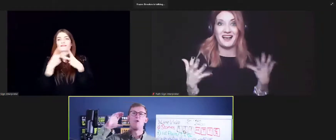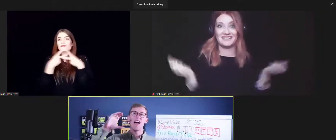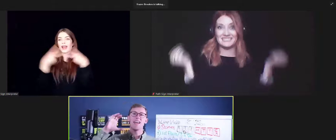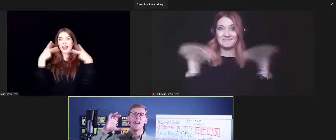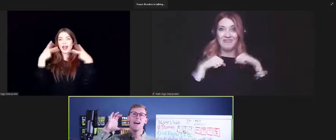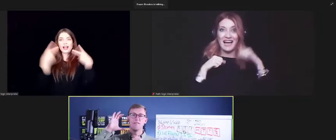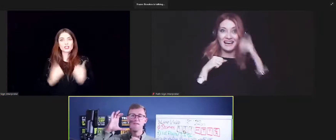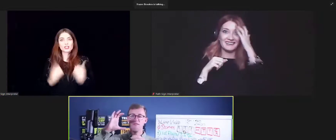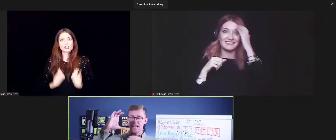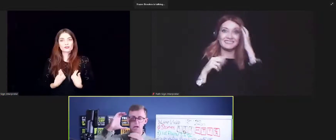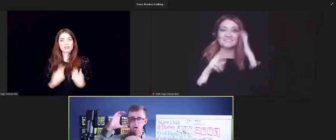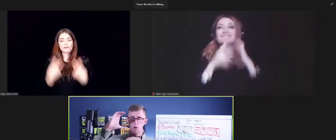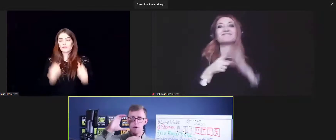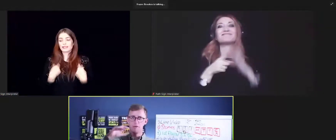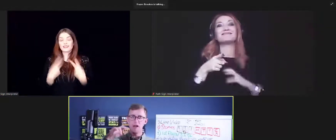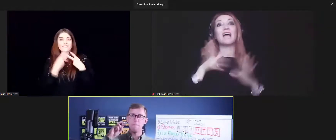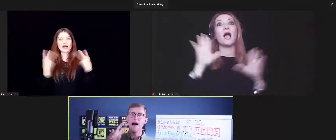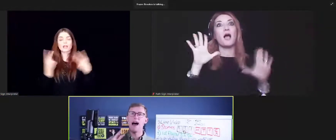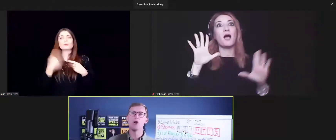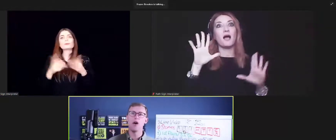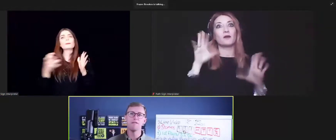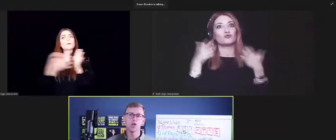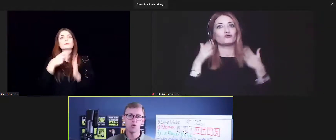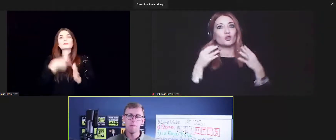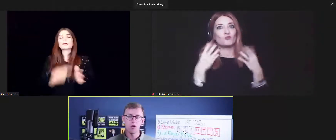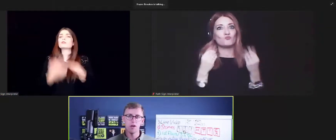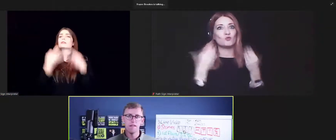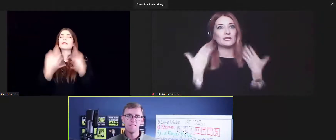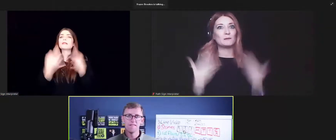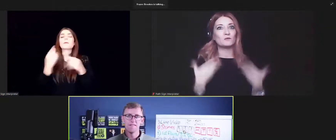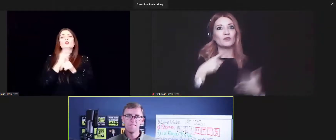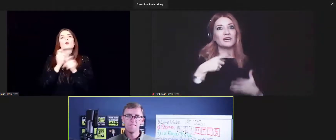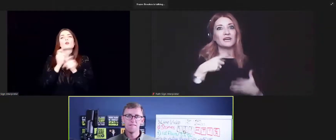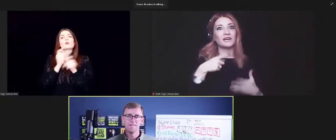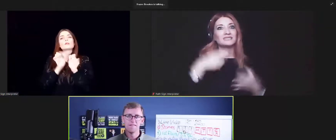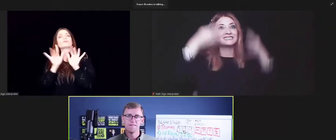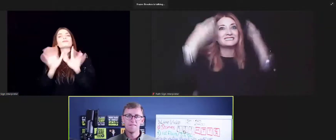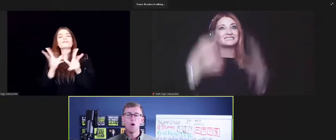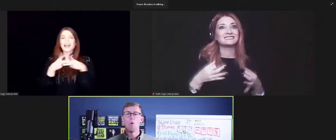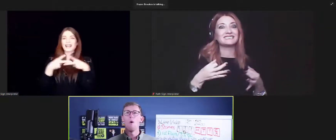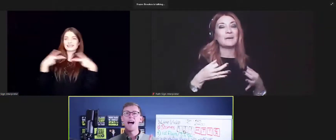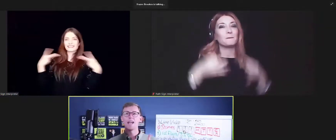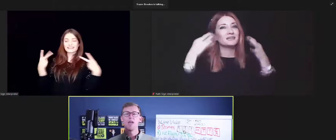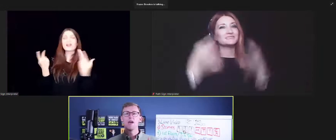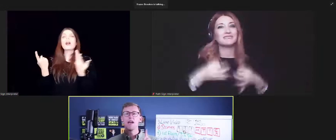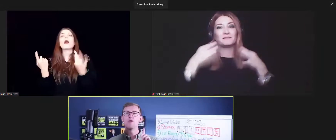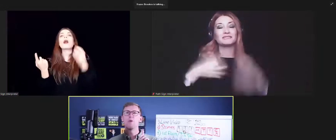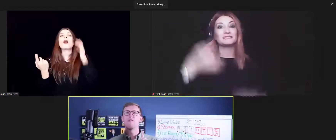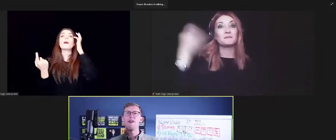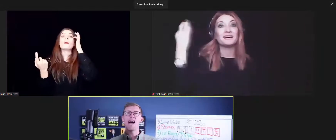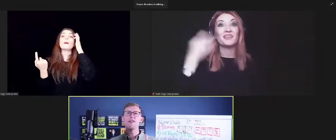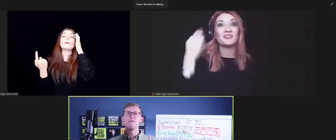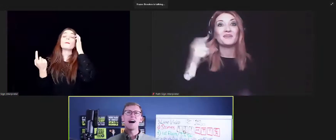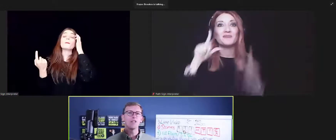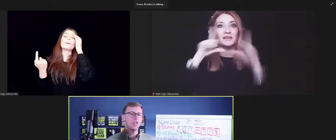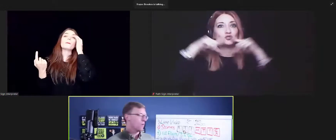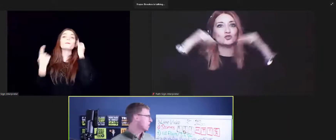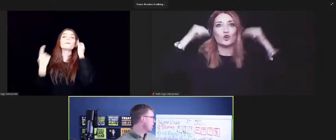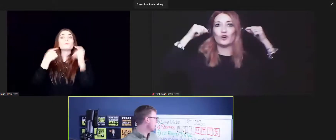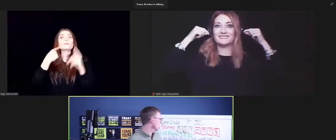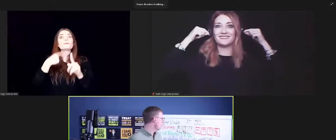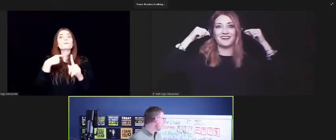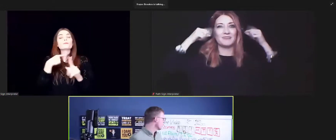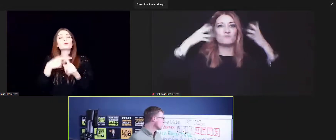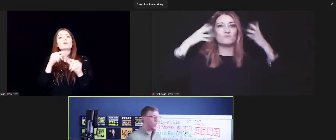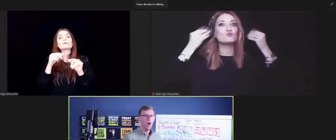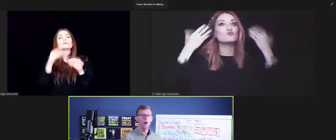and write a 2 or 3 paragraph description. Why? If you provide value in the